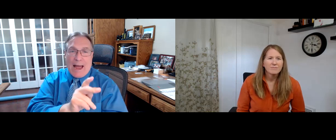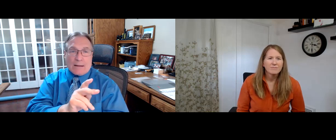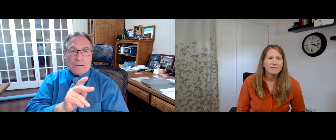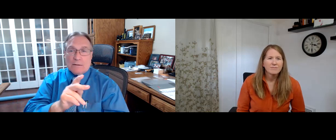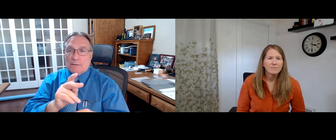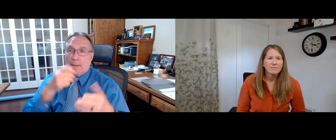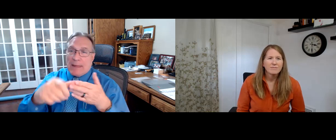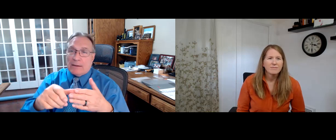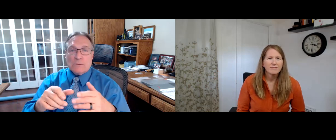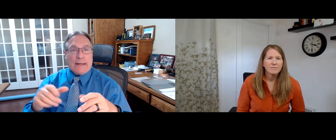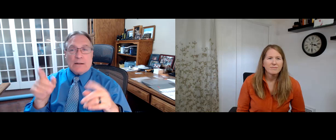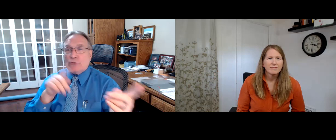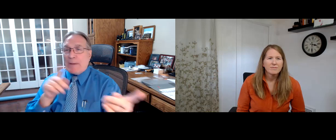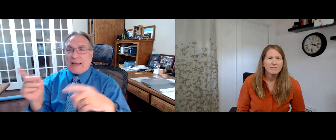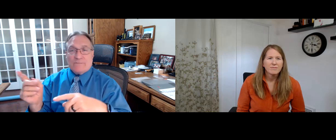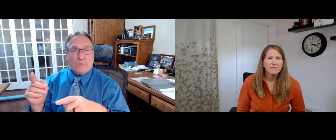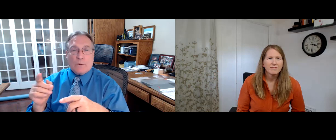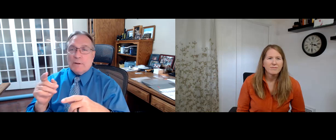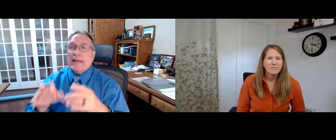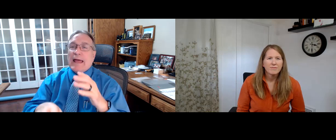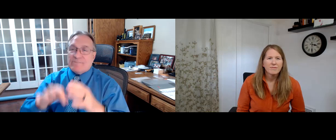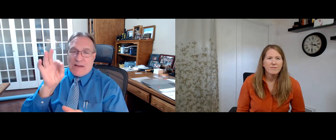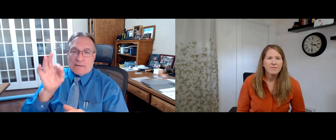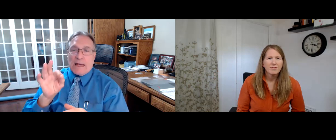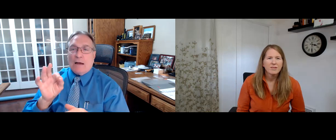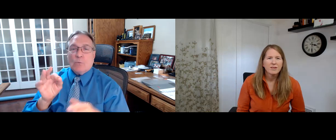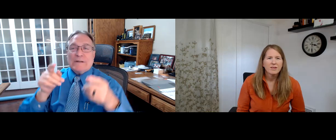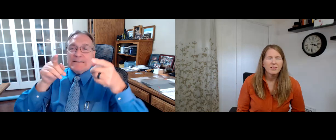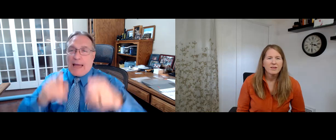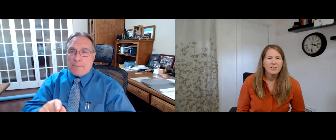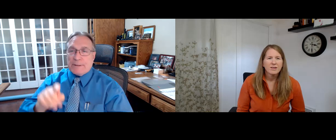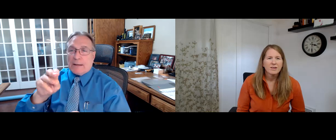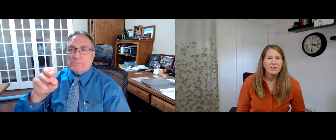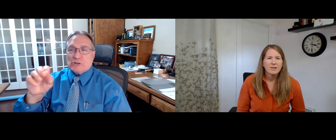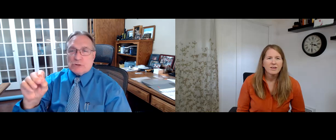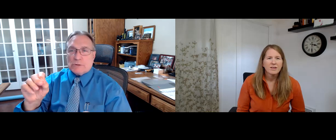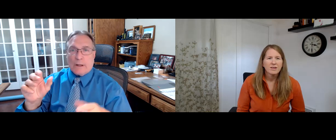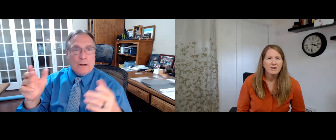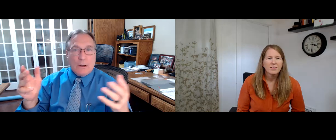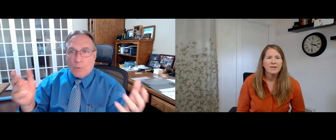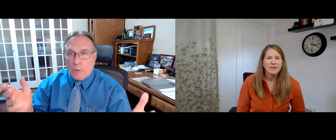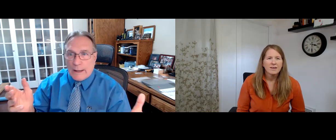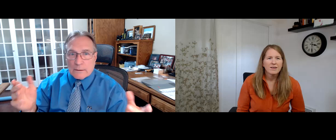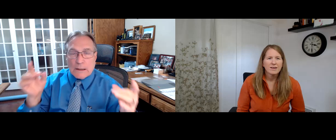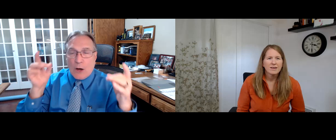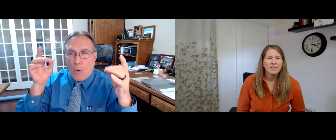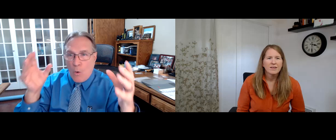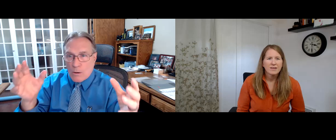back mail, and it goes back and forth, and found out what's happening in Missouri. What